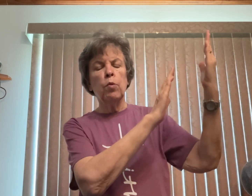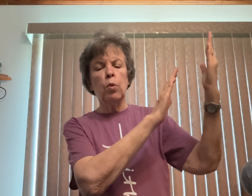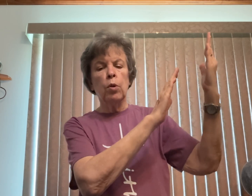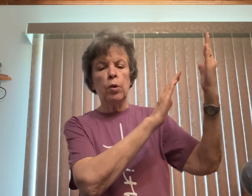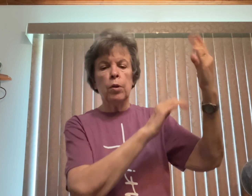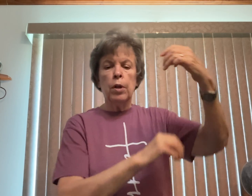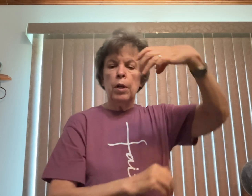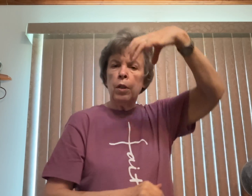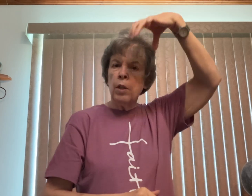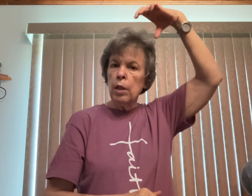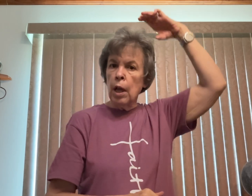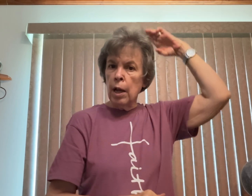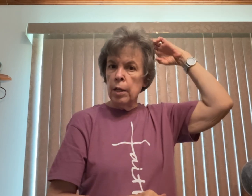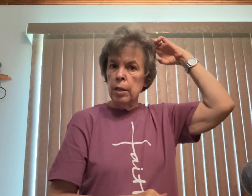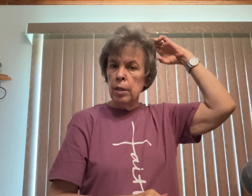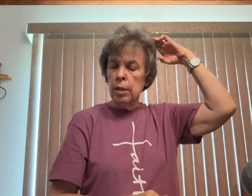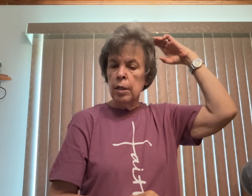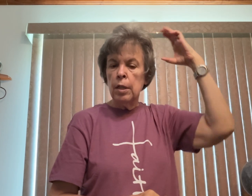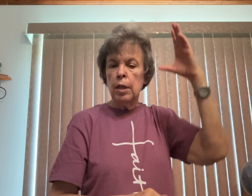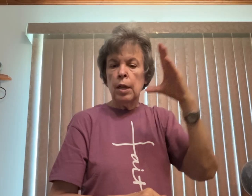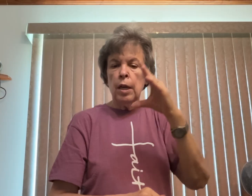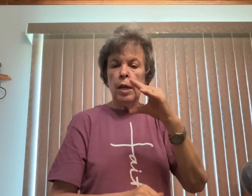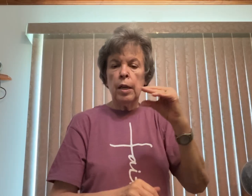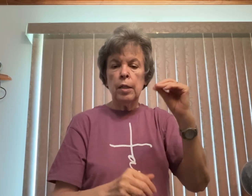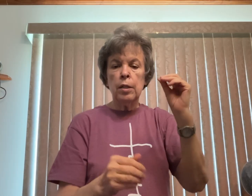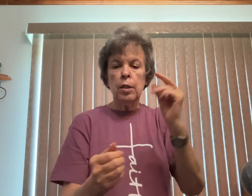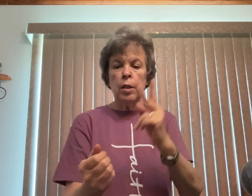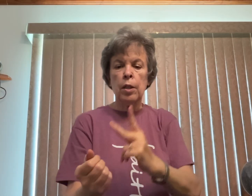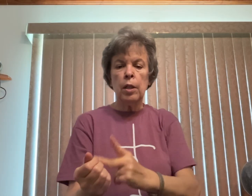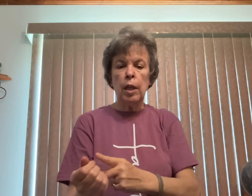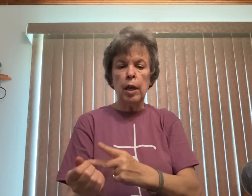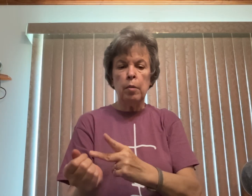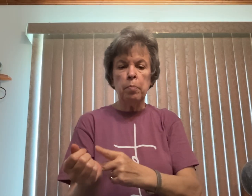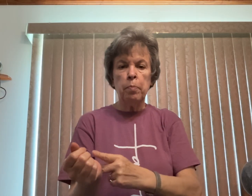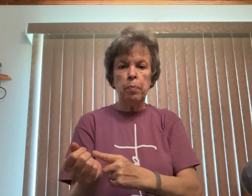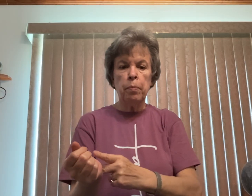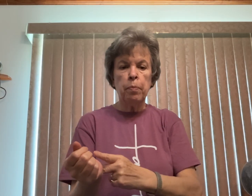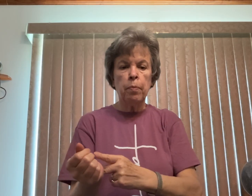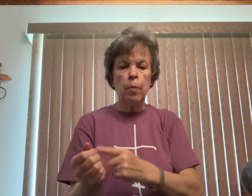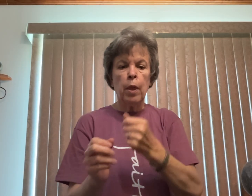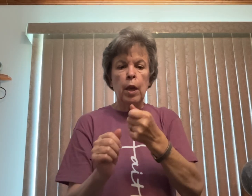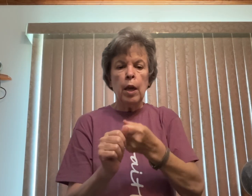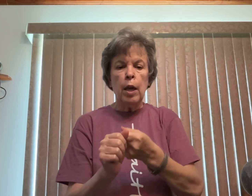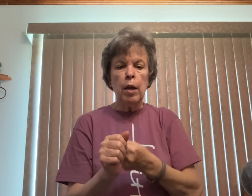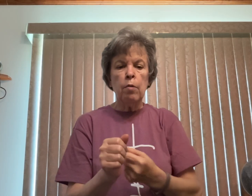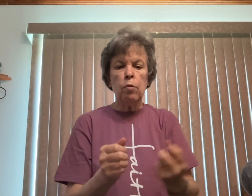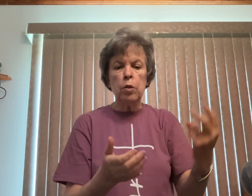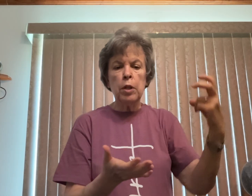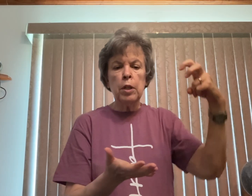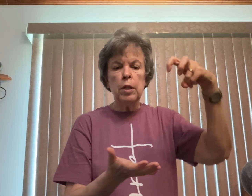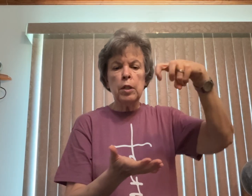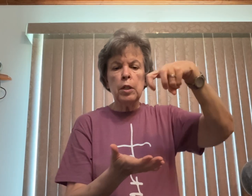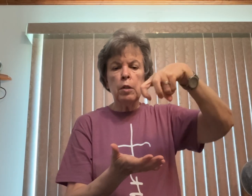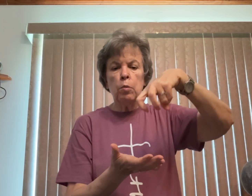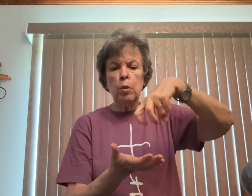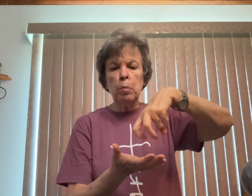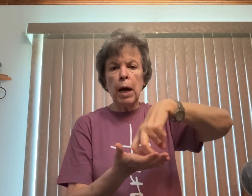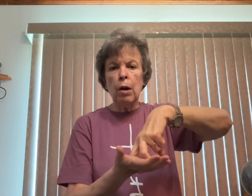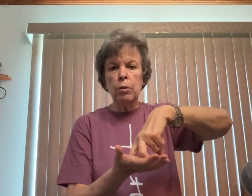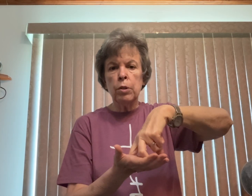before the lion and the lamb. Every knee will bow. So this